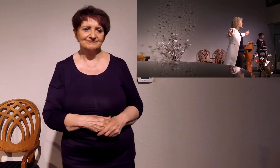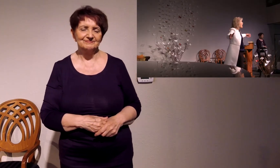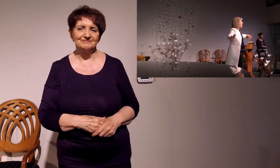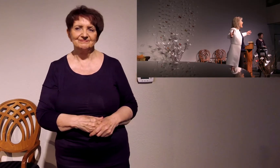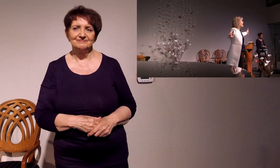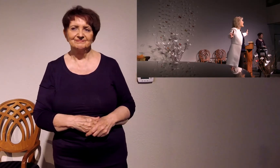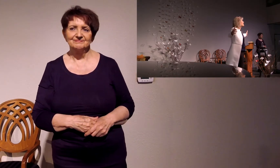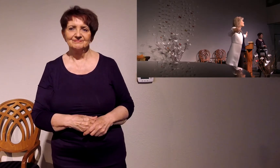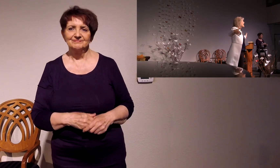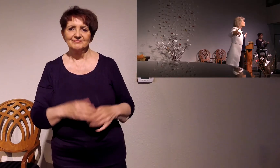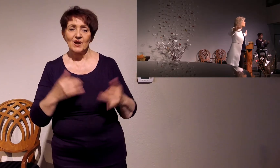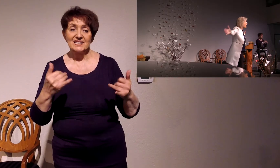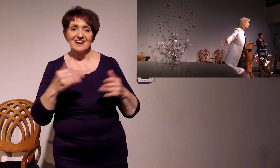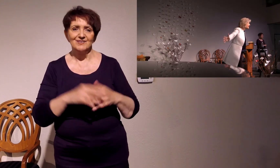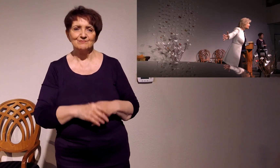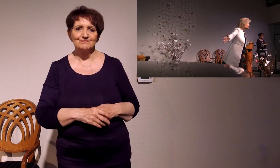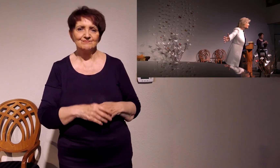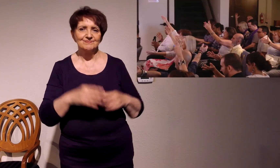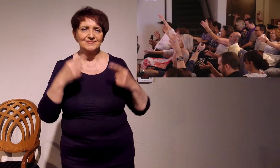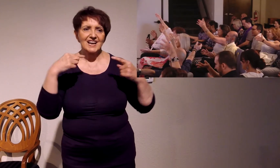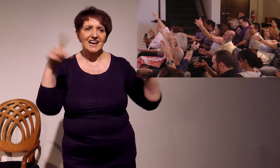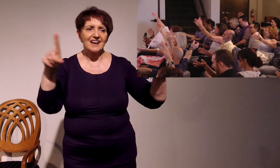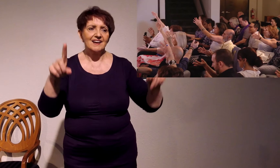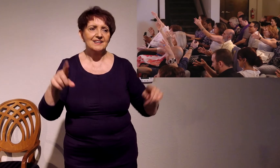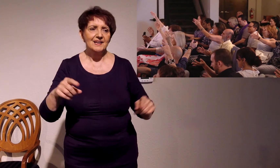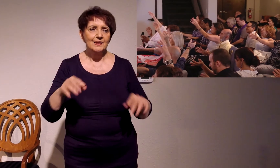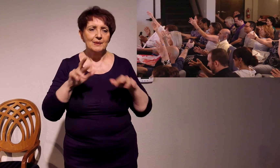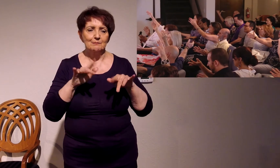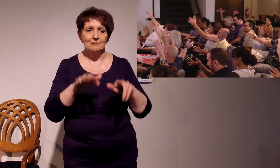Declare right now, I got the magic pocket.